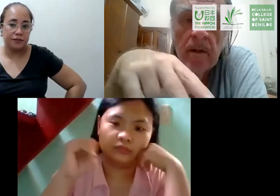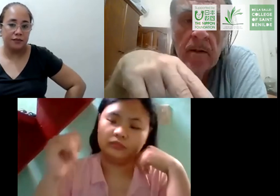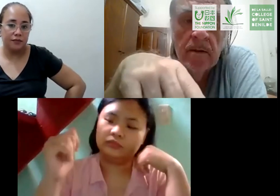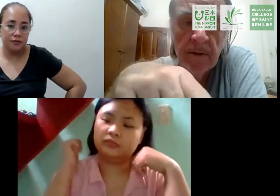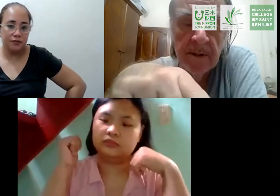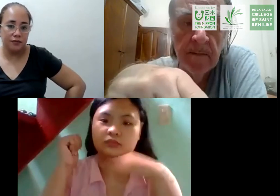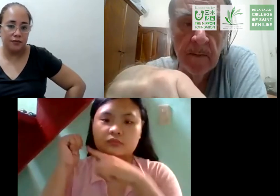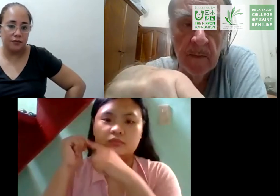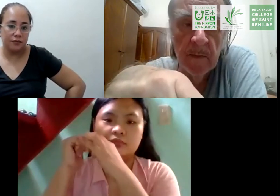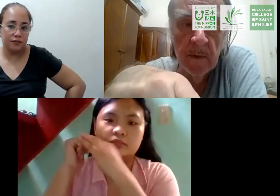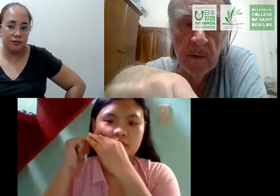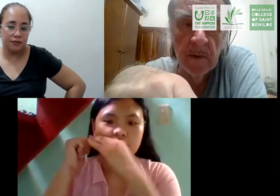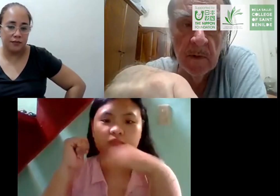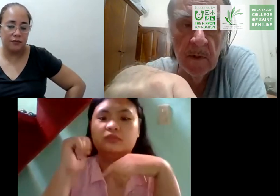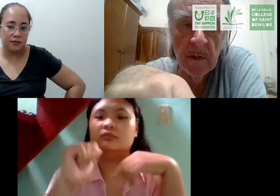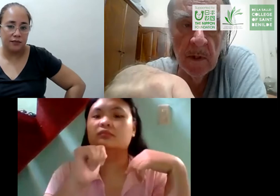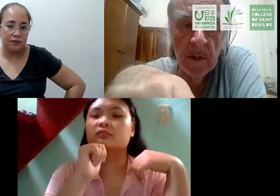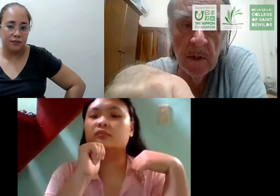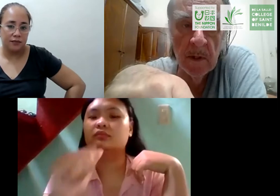Okay. Oh, the Sorry. same.